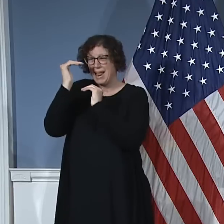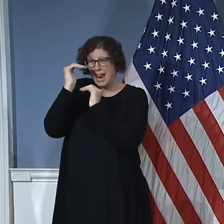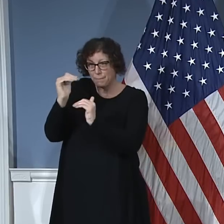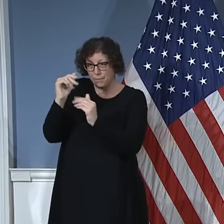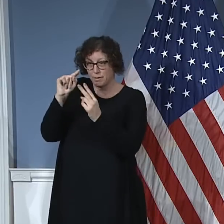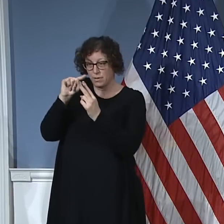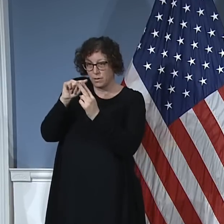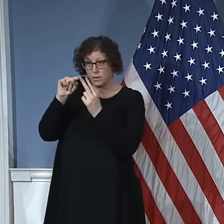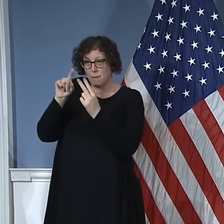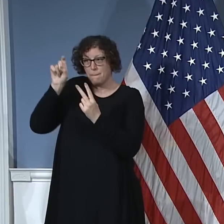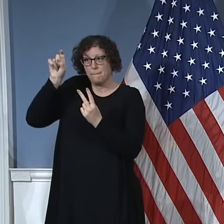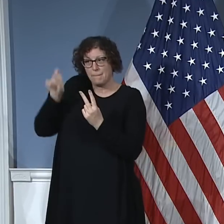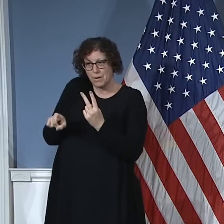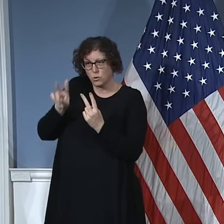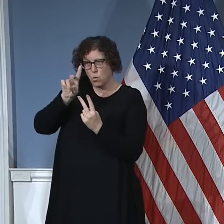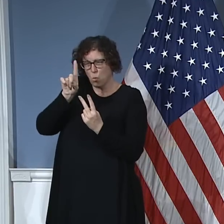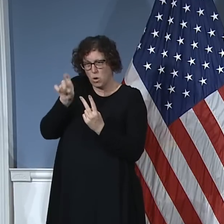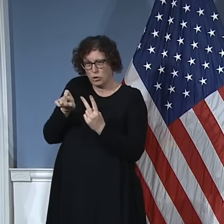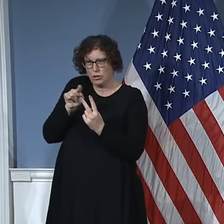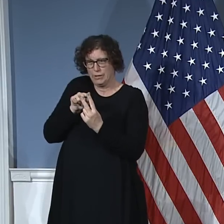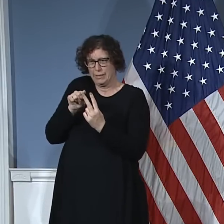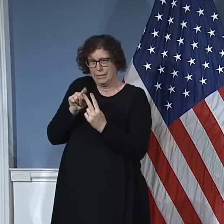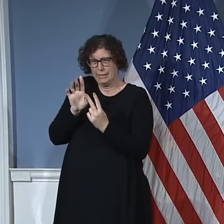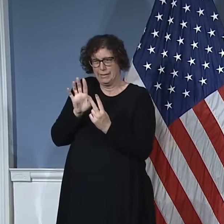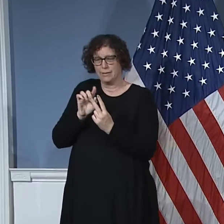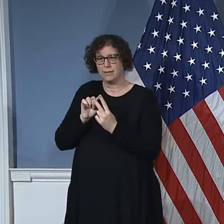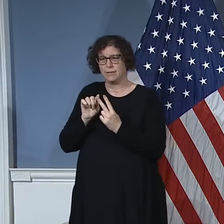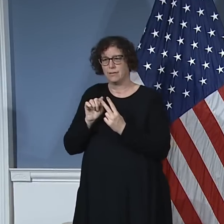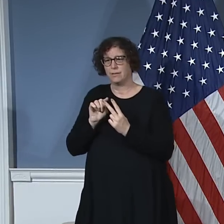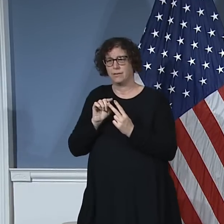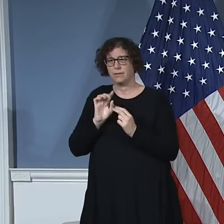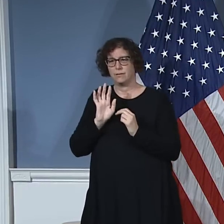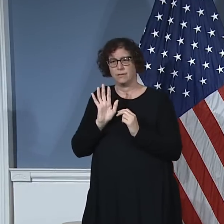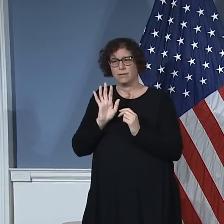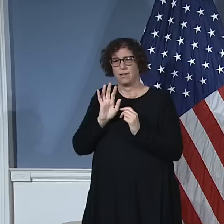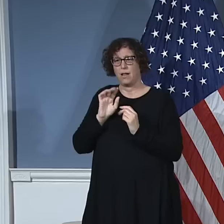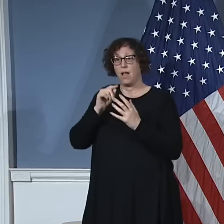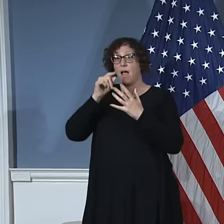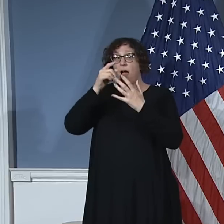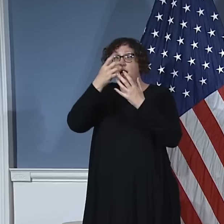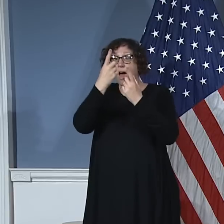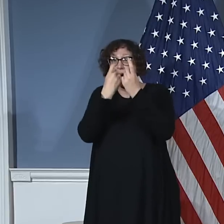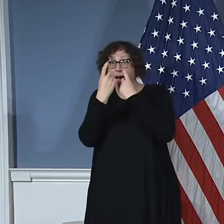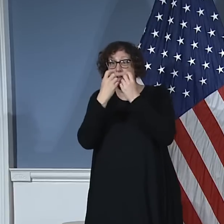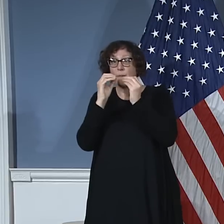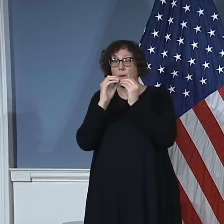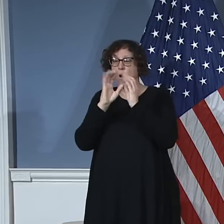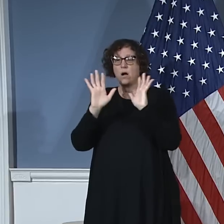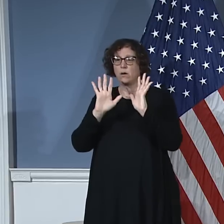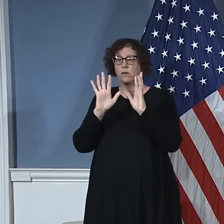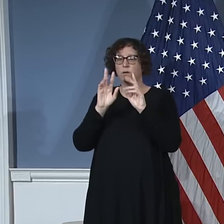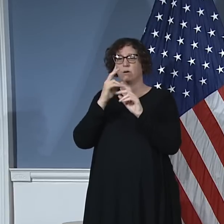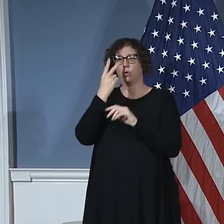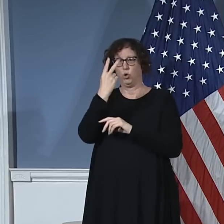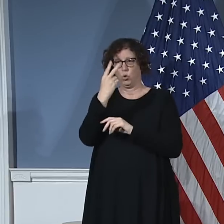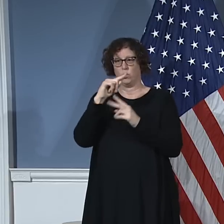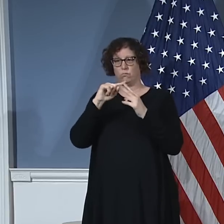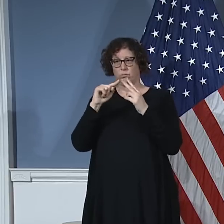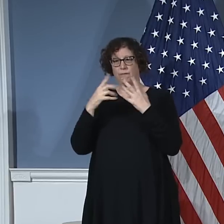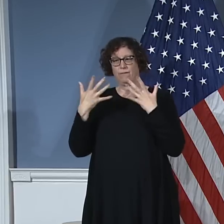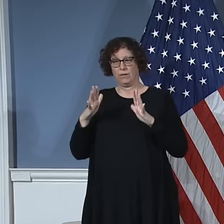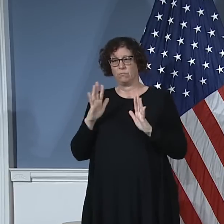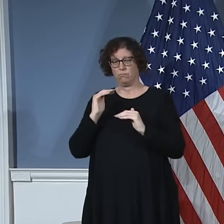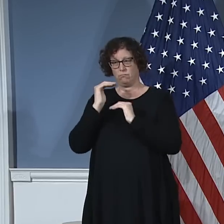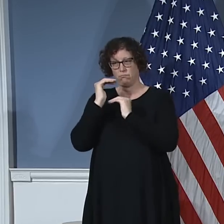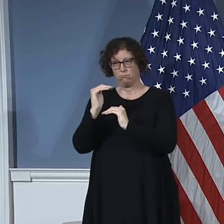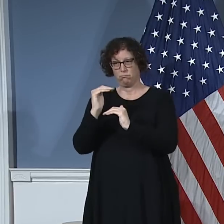to 2 areas, and please try not to do multiple run on many topics at once, because I think we want to make sure